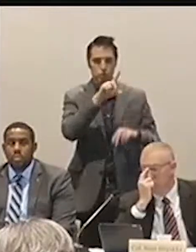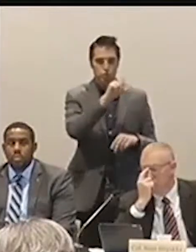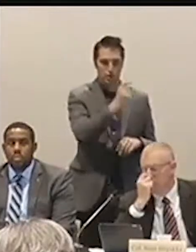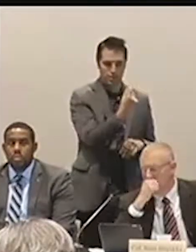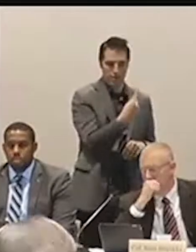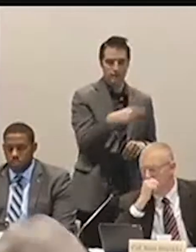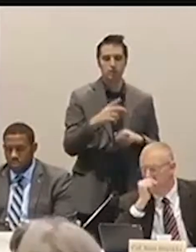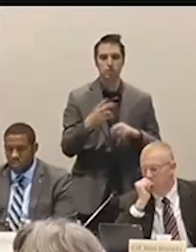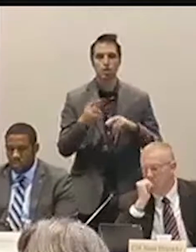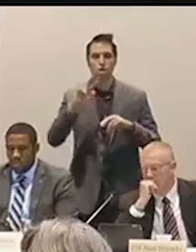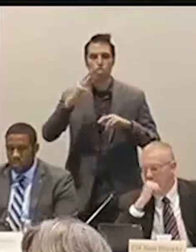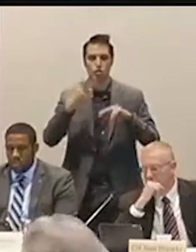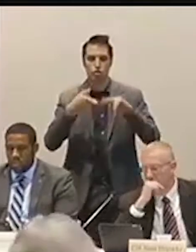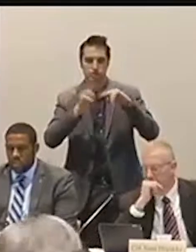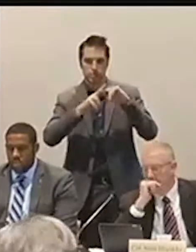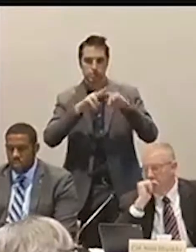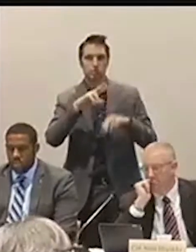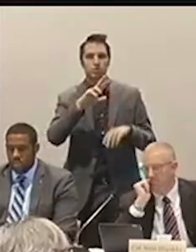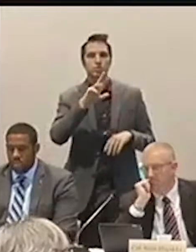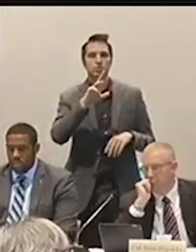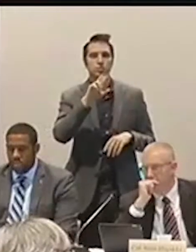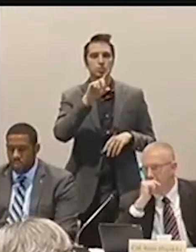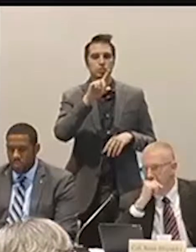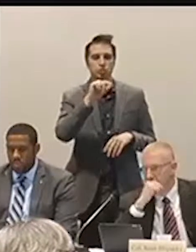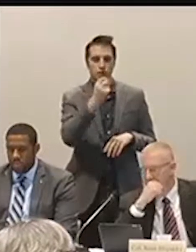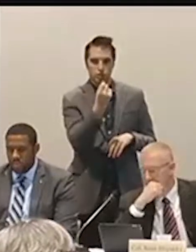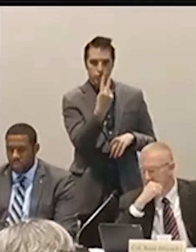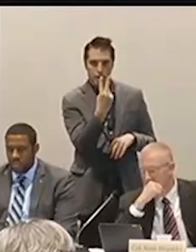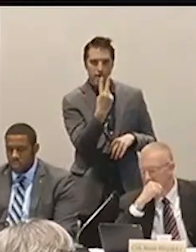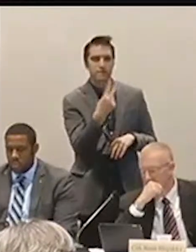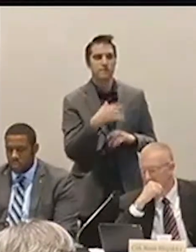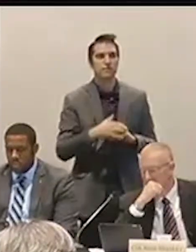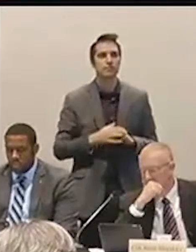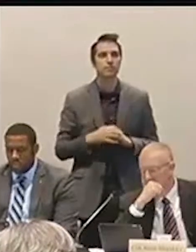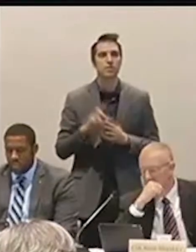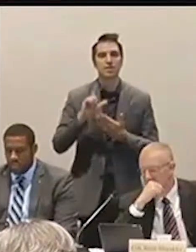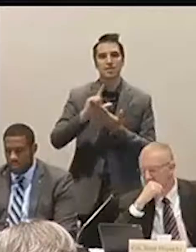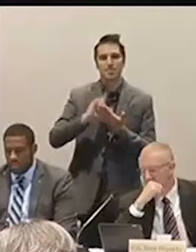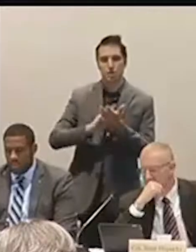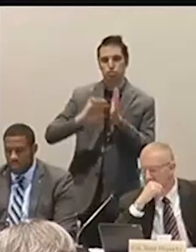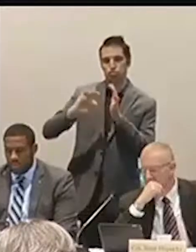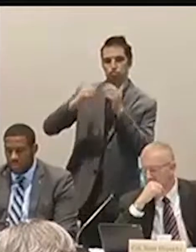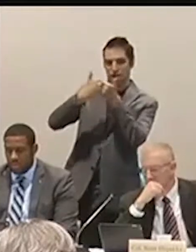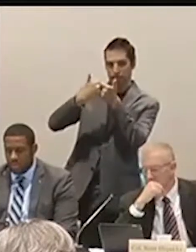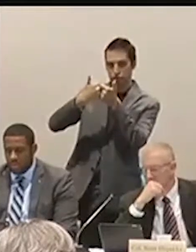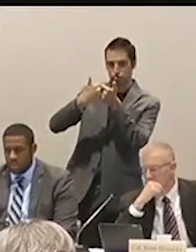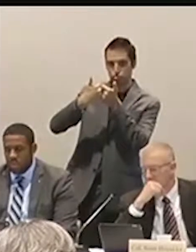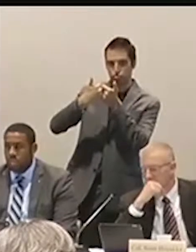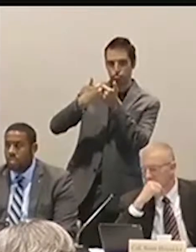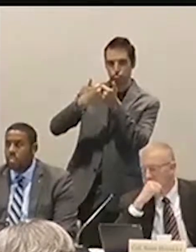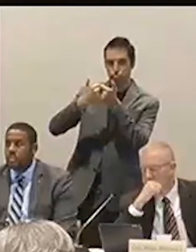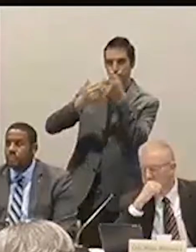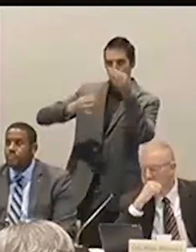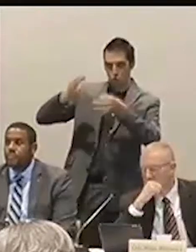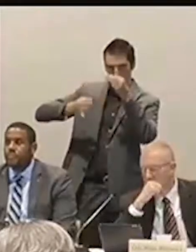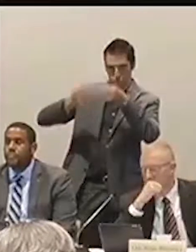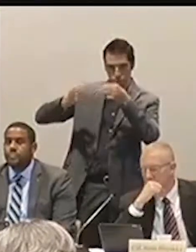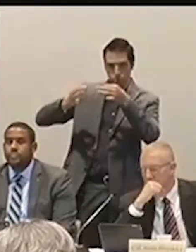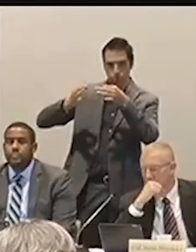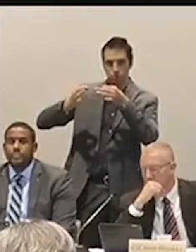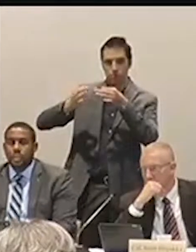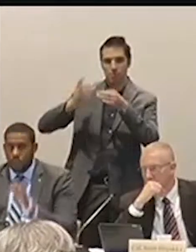another in 2012, if I'm remembering correctly. And then there was a legal challenge that brought the that typical,